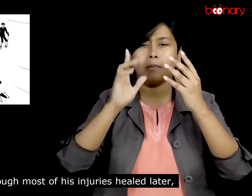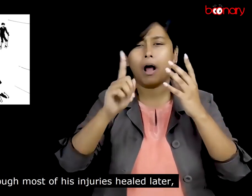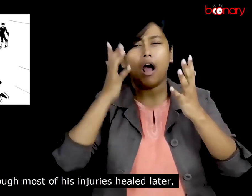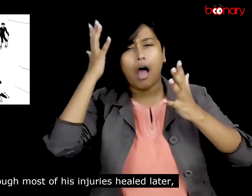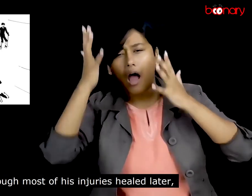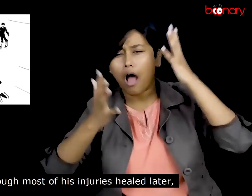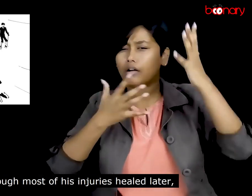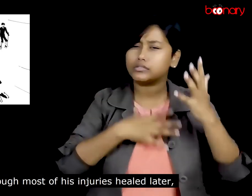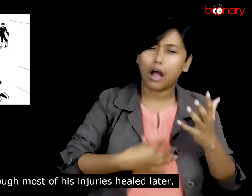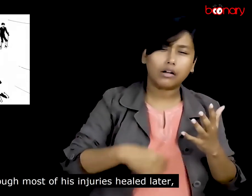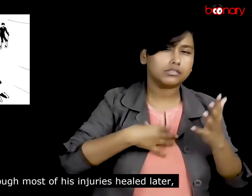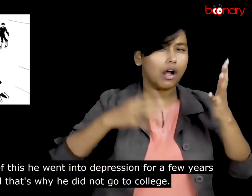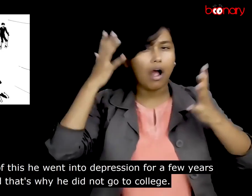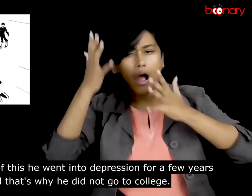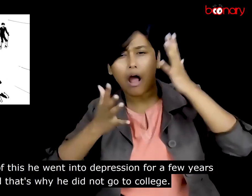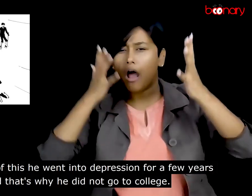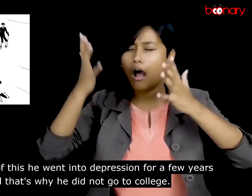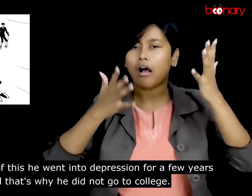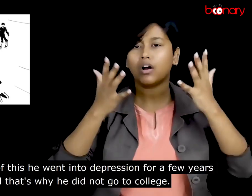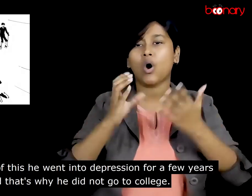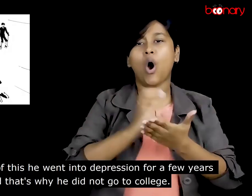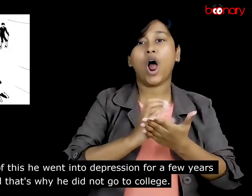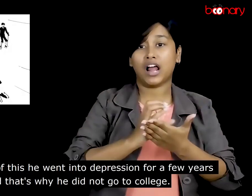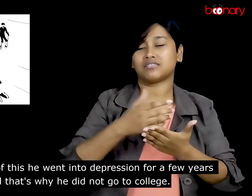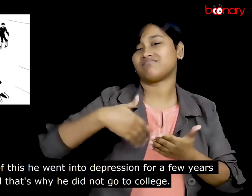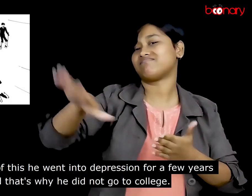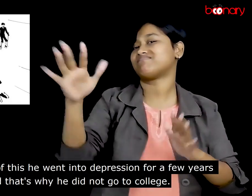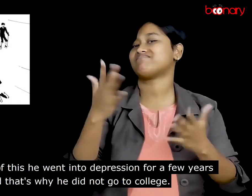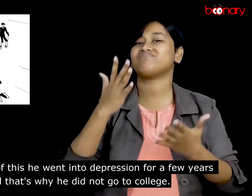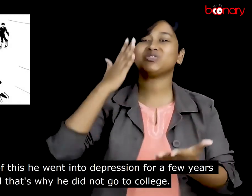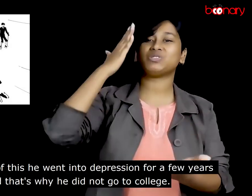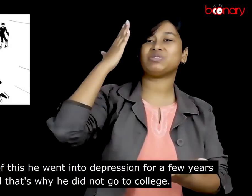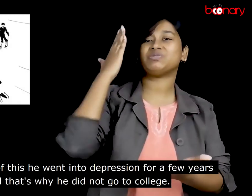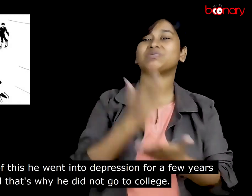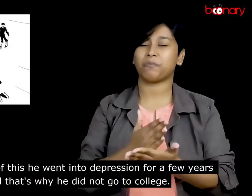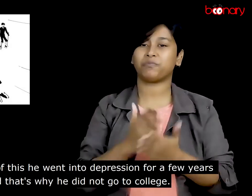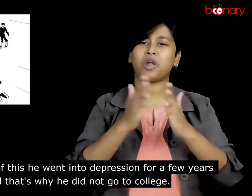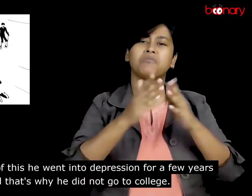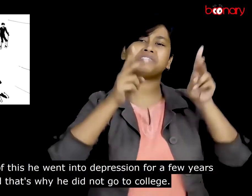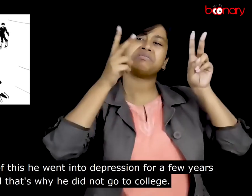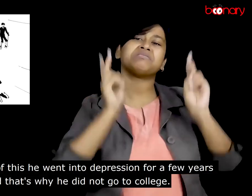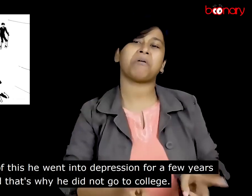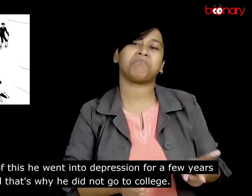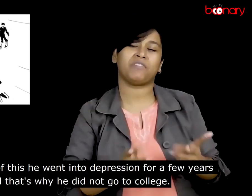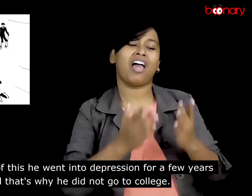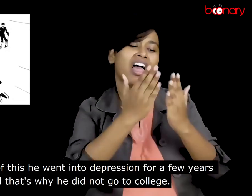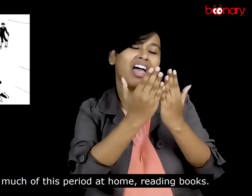his injuries healed later, but because of this, he went into depression for a few years and that's why he did not go to college.